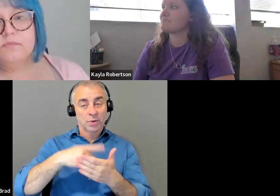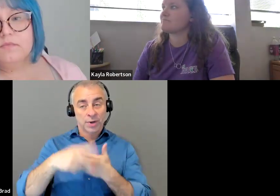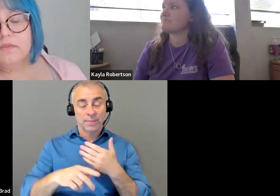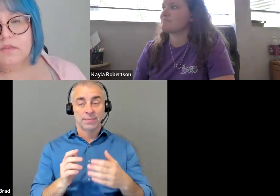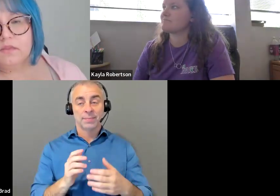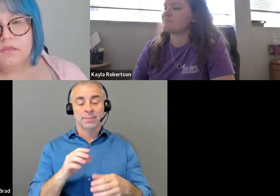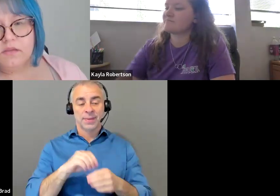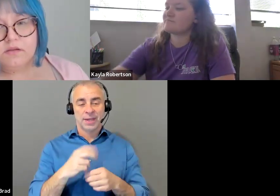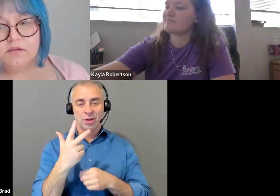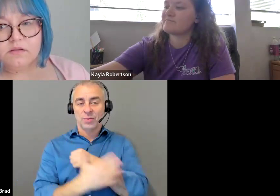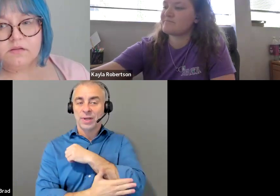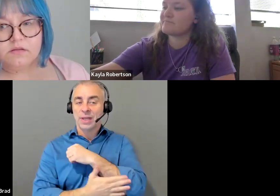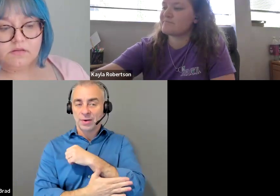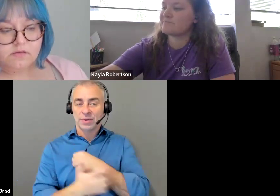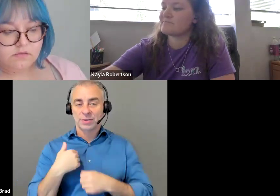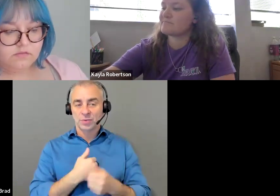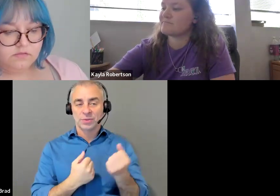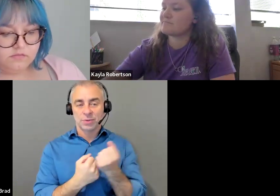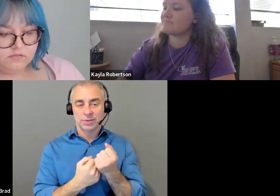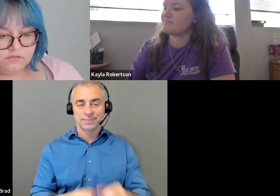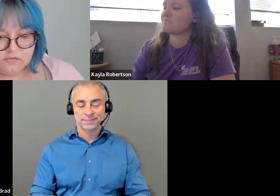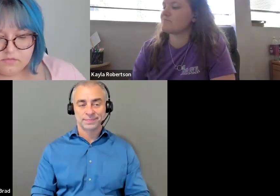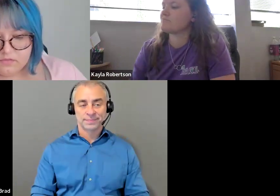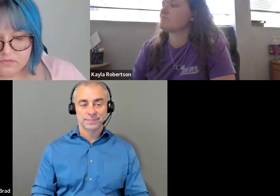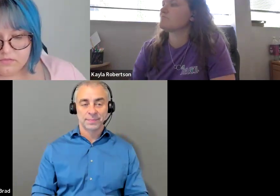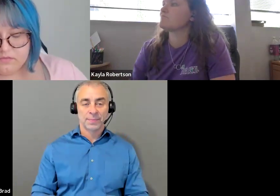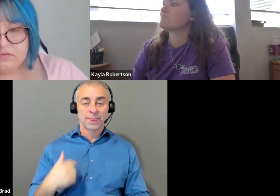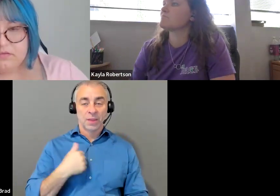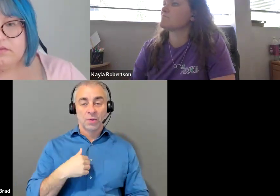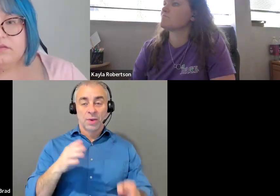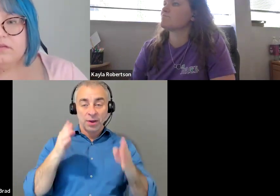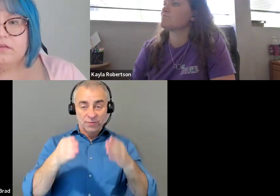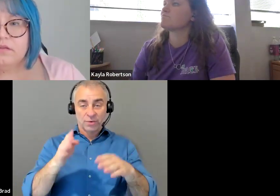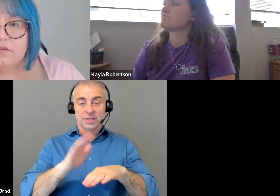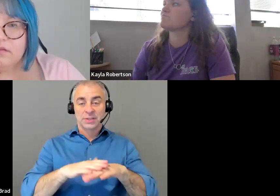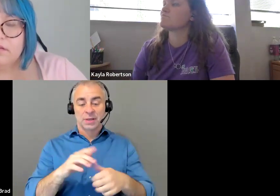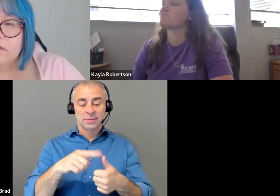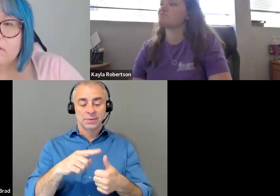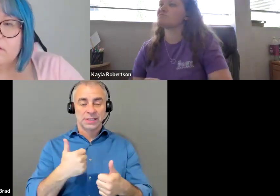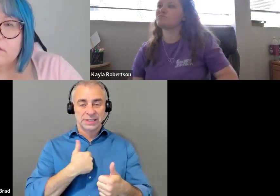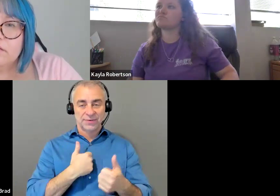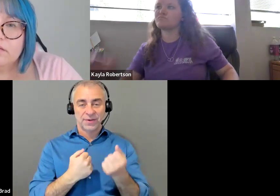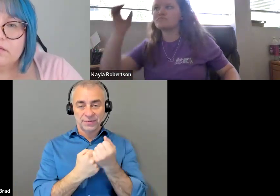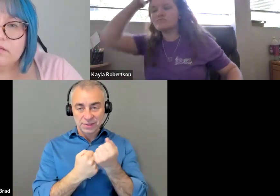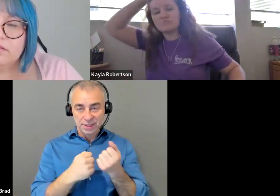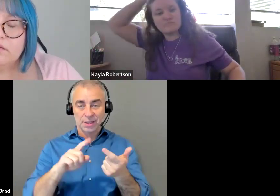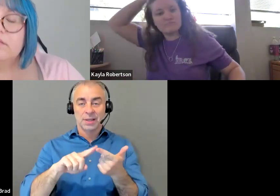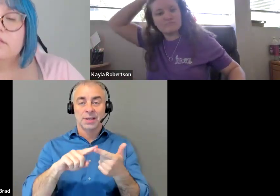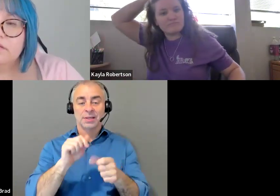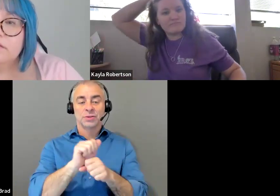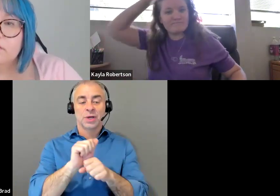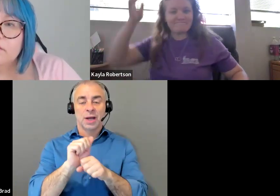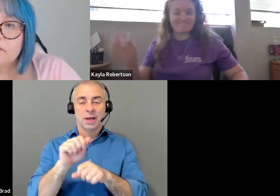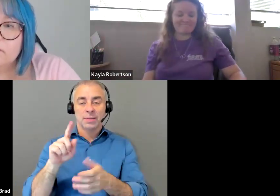three counties that we service, there we are focusing on self-advocacy, we focus on job